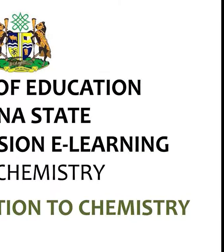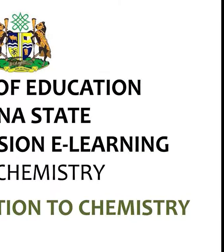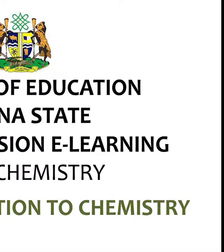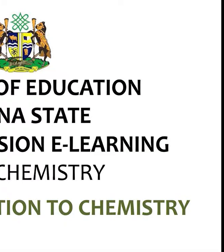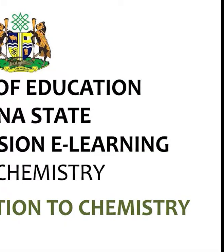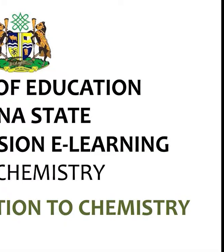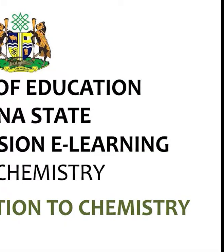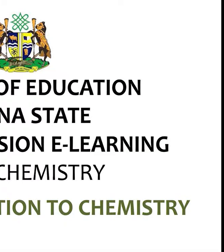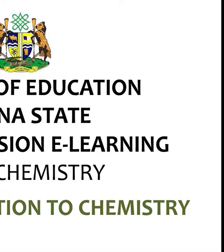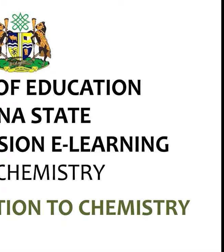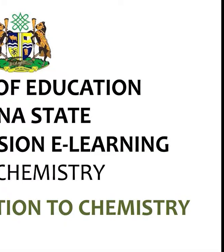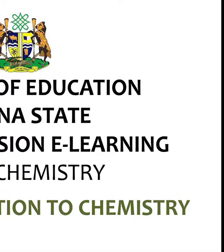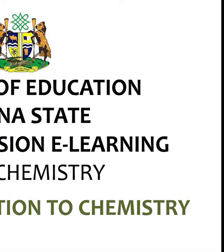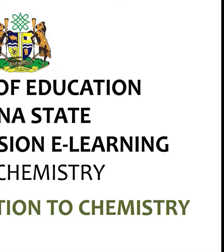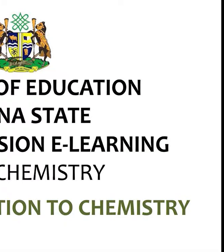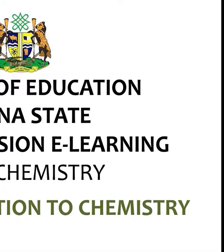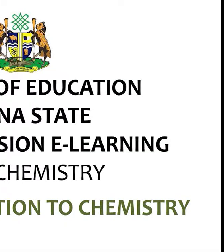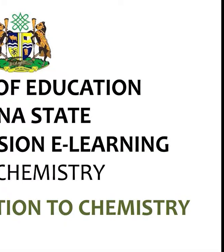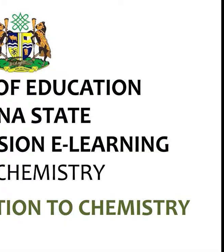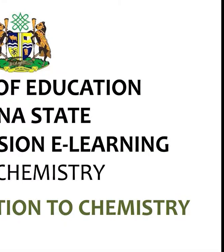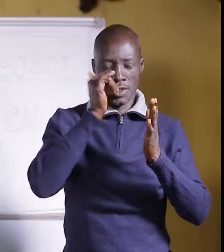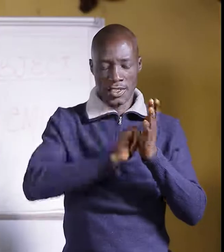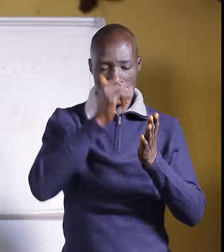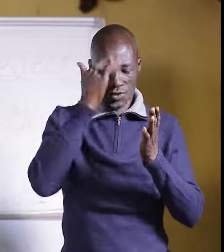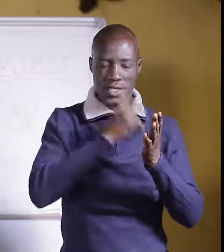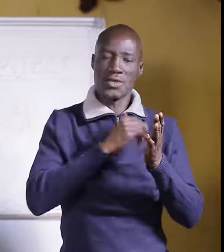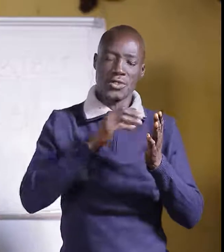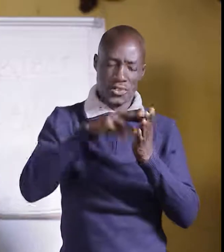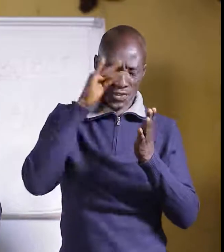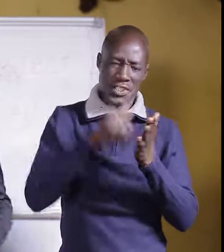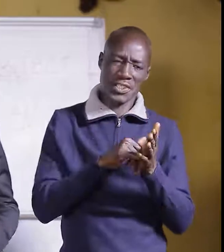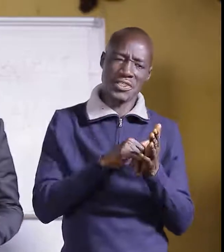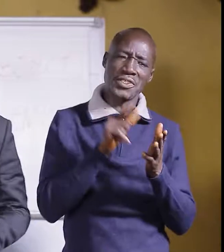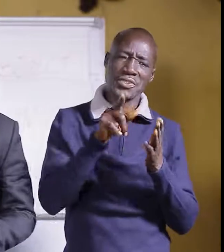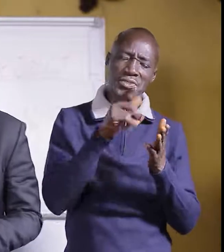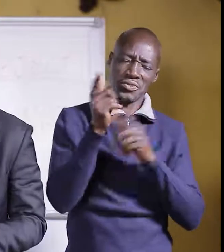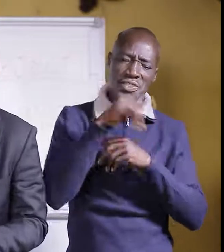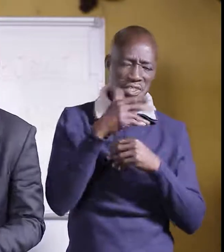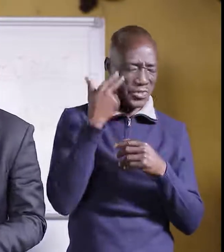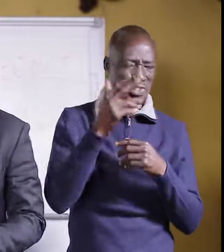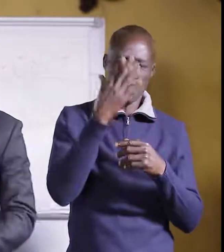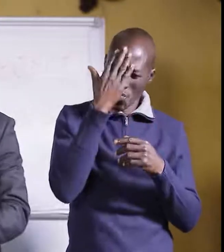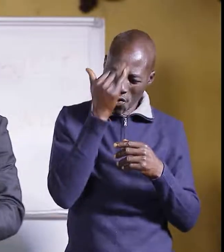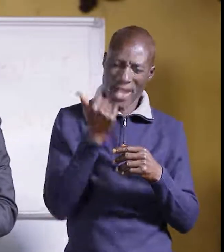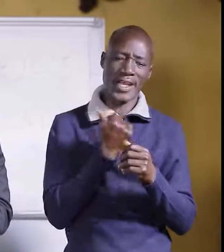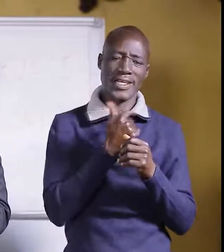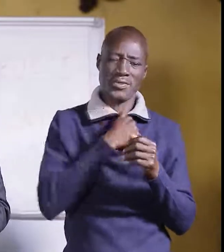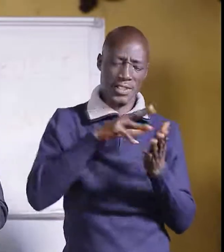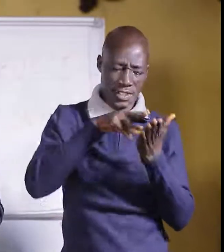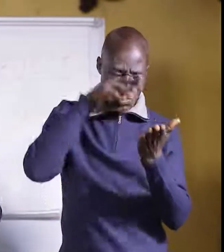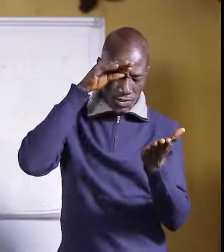chemistry. People wonder why we study chemistry. Today you'll be looking at some of these reasons that make chemistry a